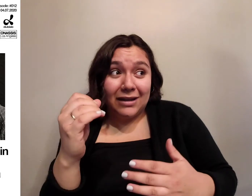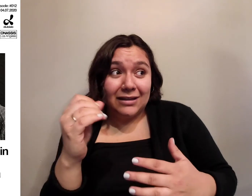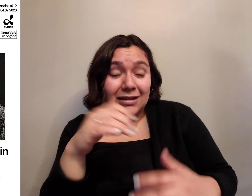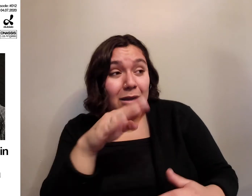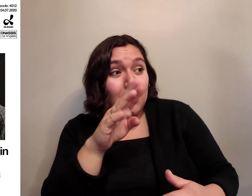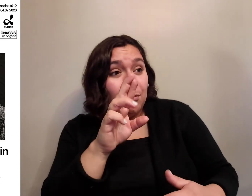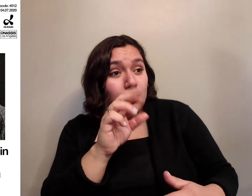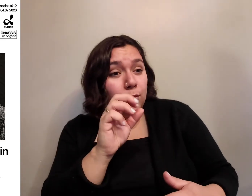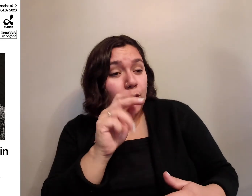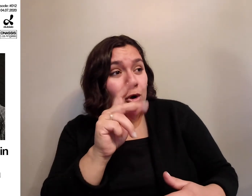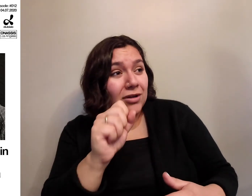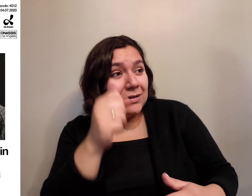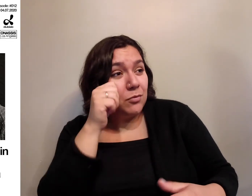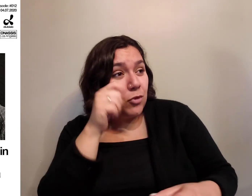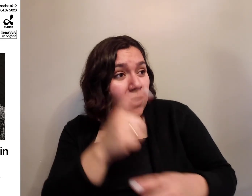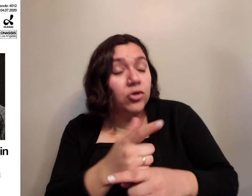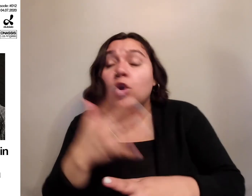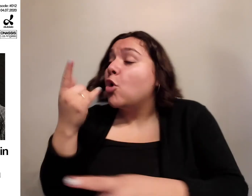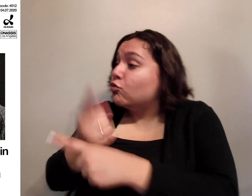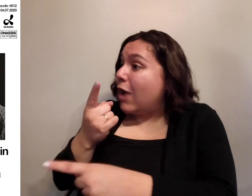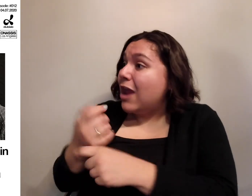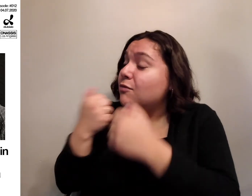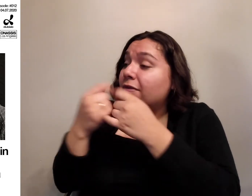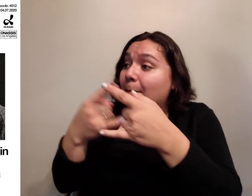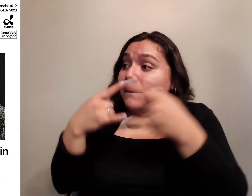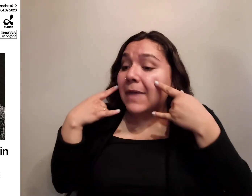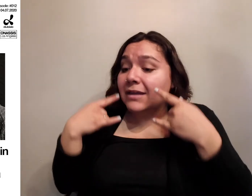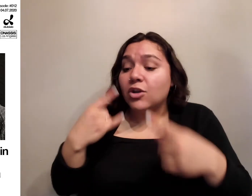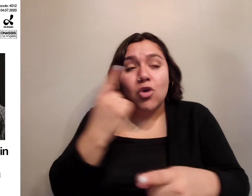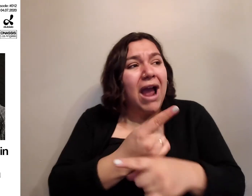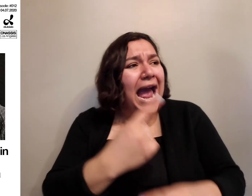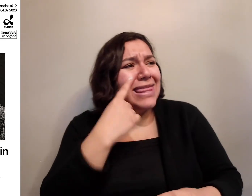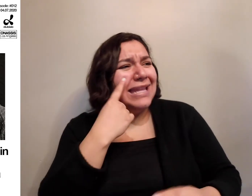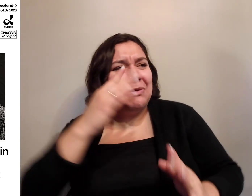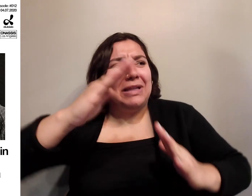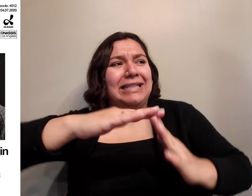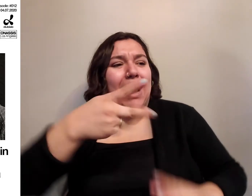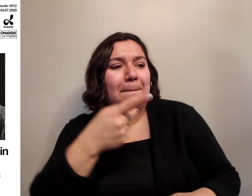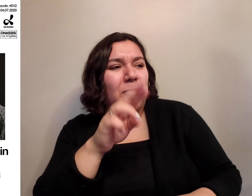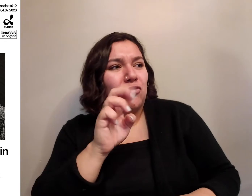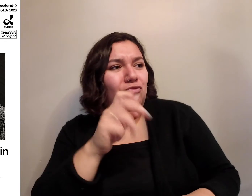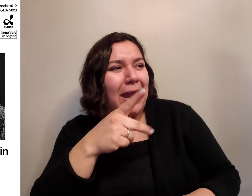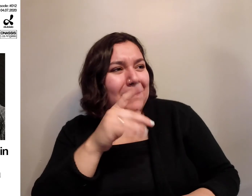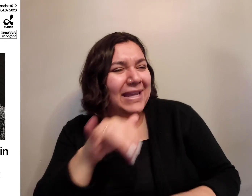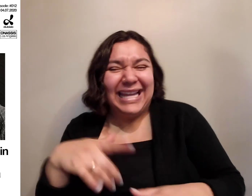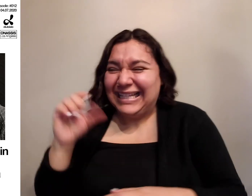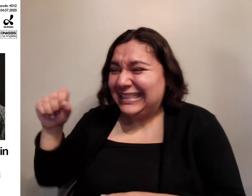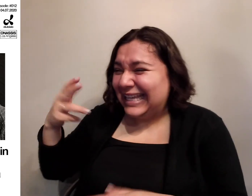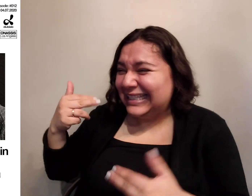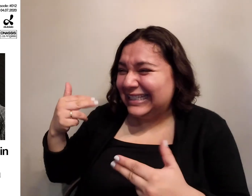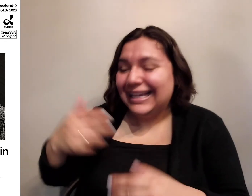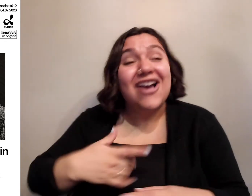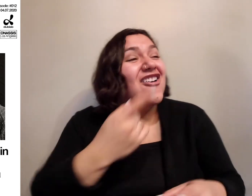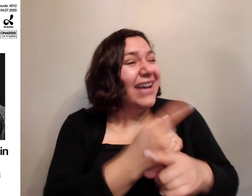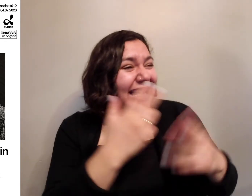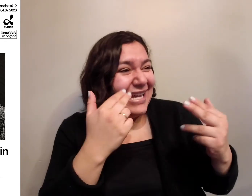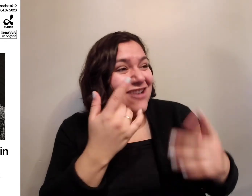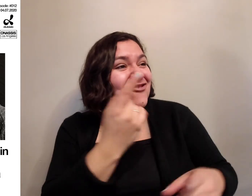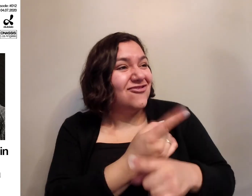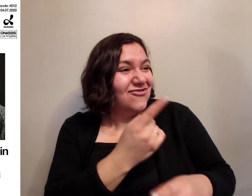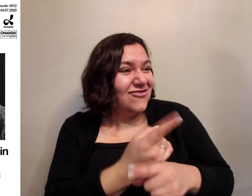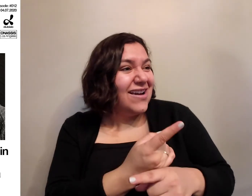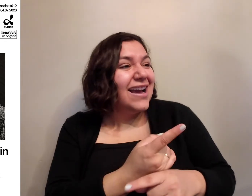Yeah. I mean, which struck me as, you know, the most preppy of all brands. Yes. You know, I mean,